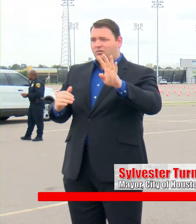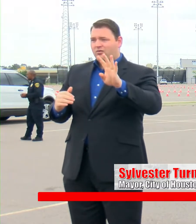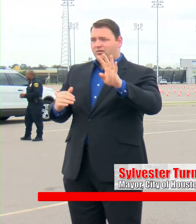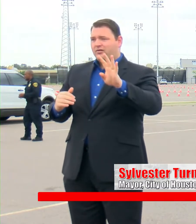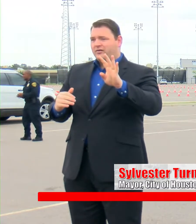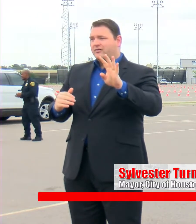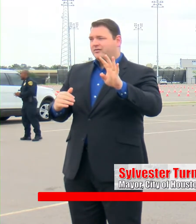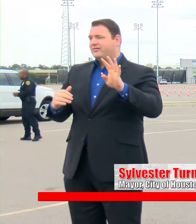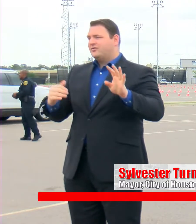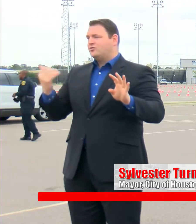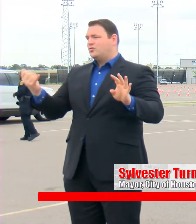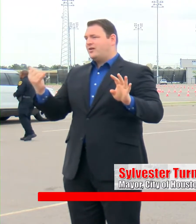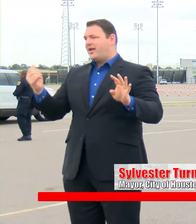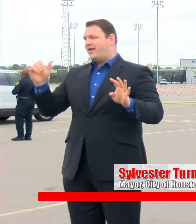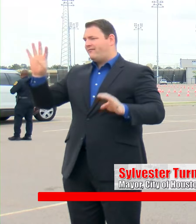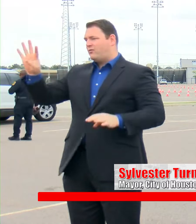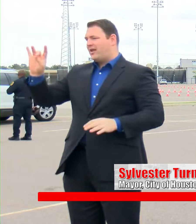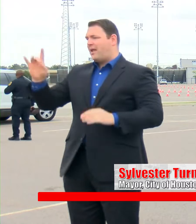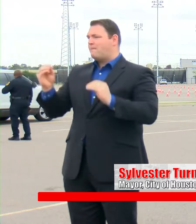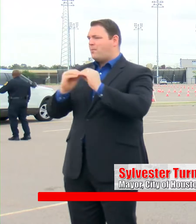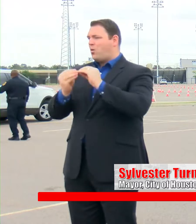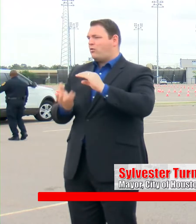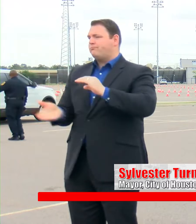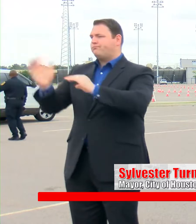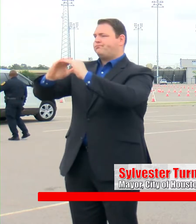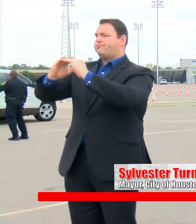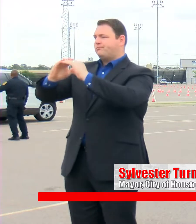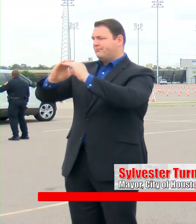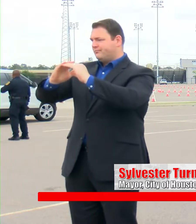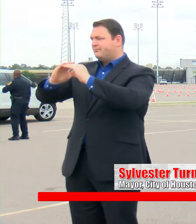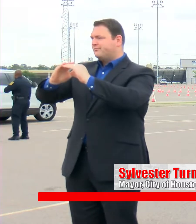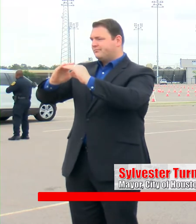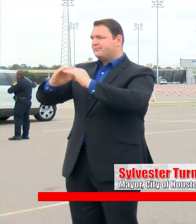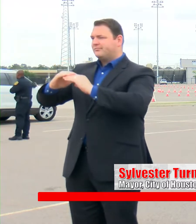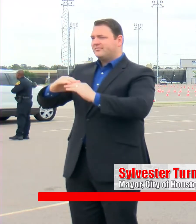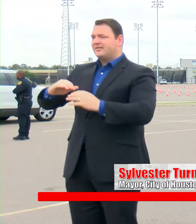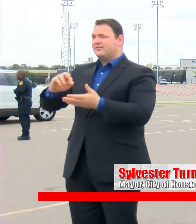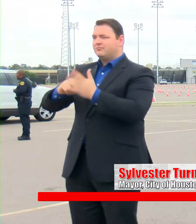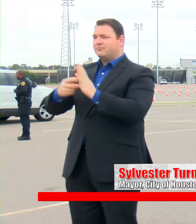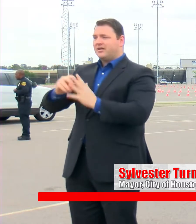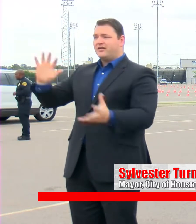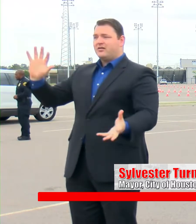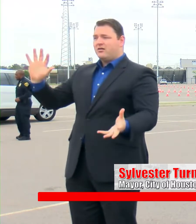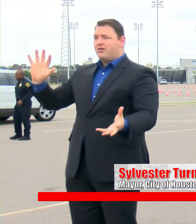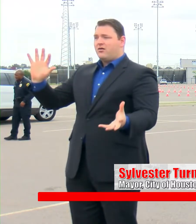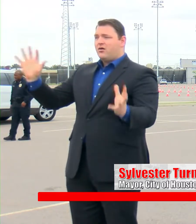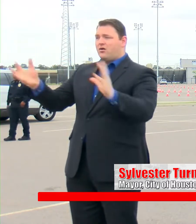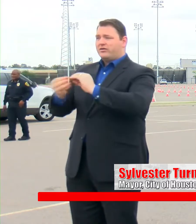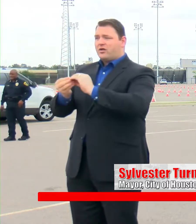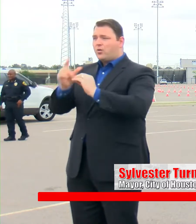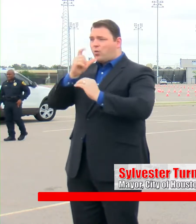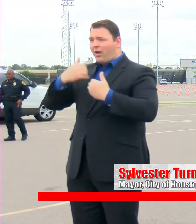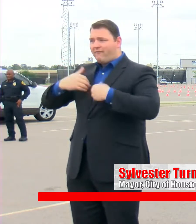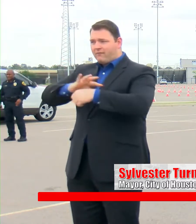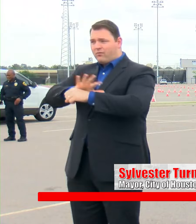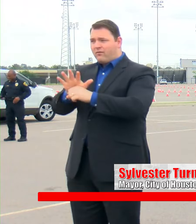48. So there are 48 more confirmed cases that will bring the count in the city of Houston up to